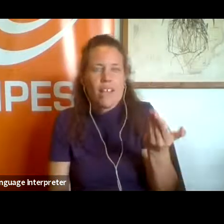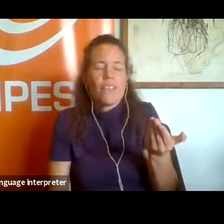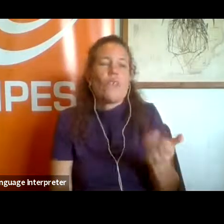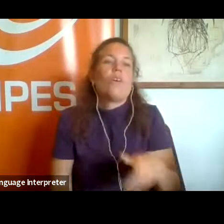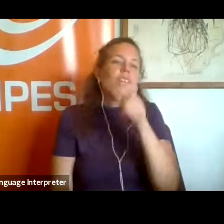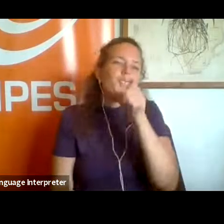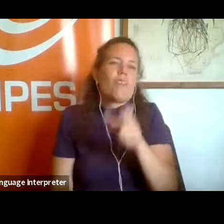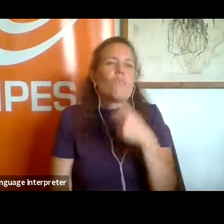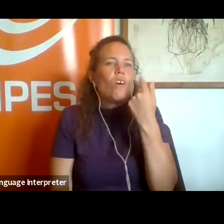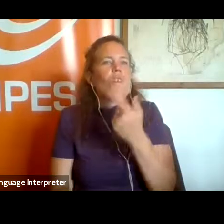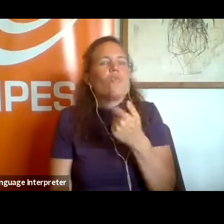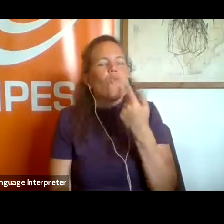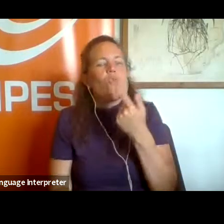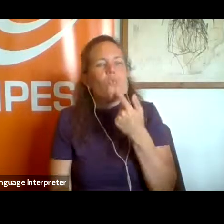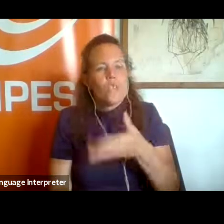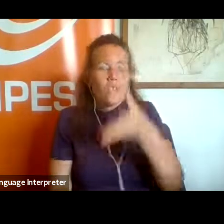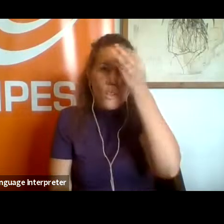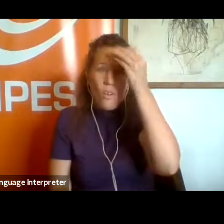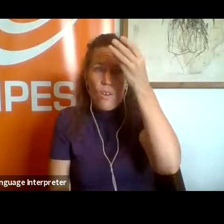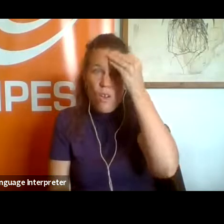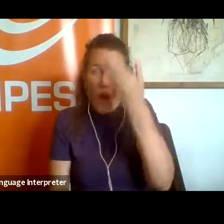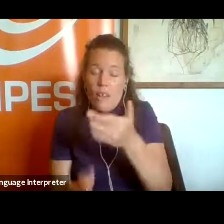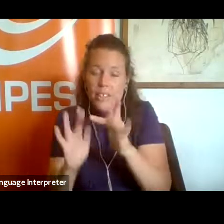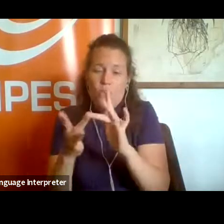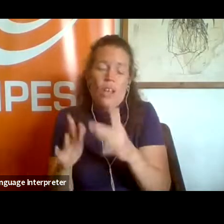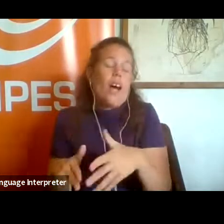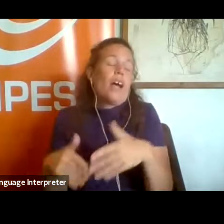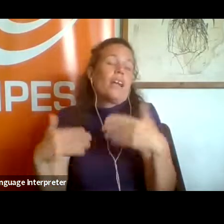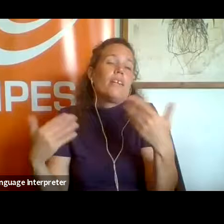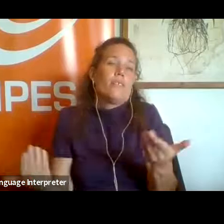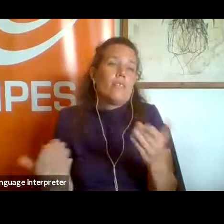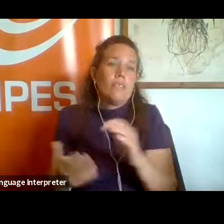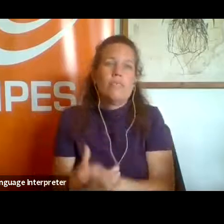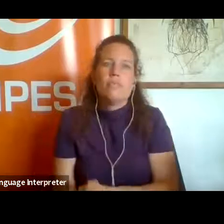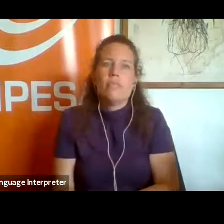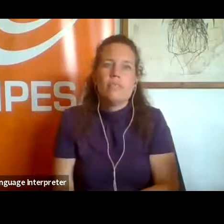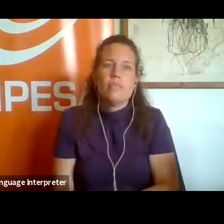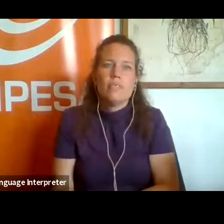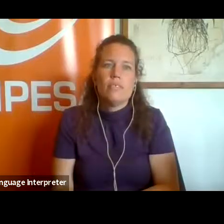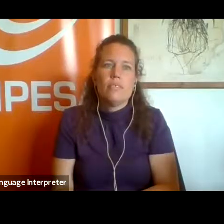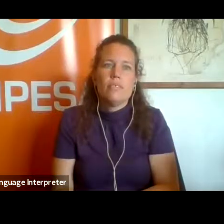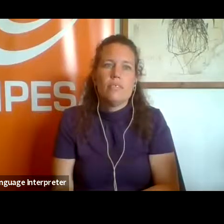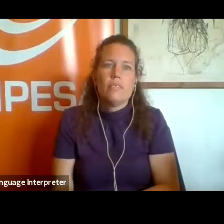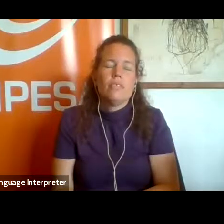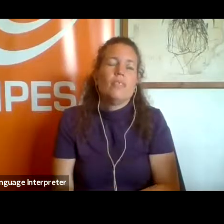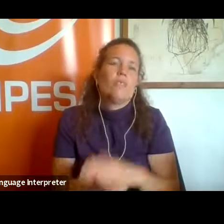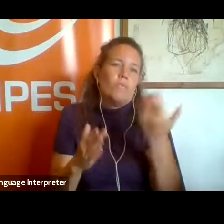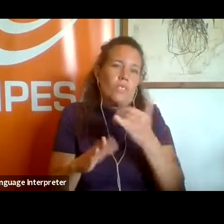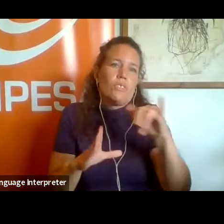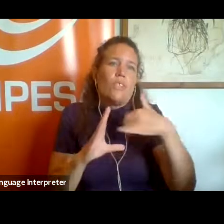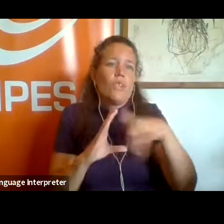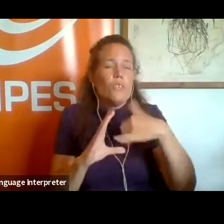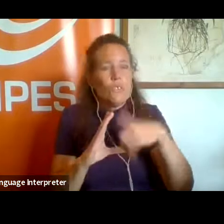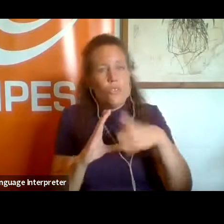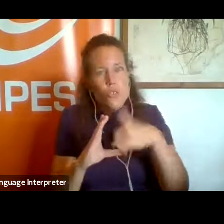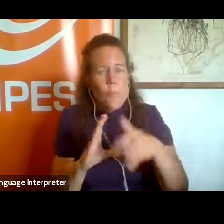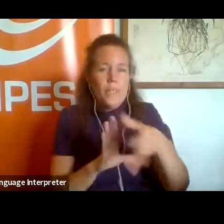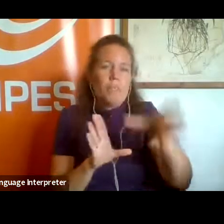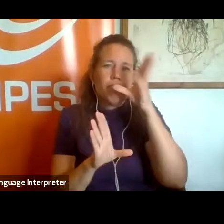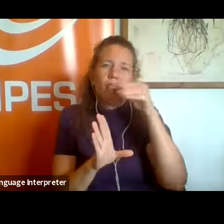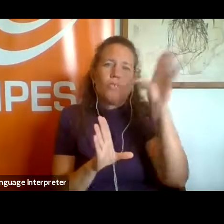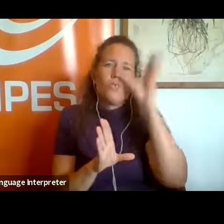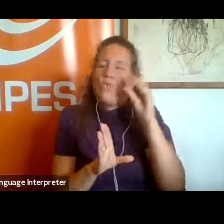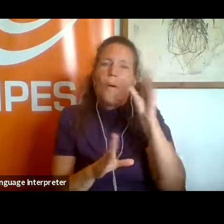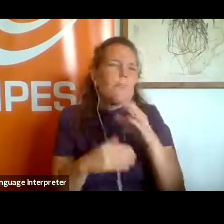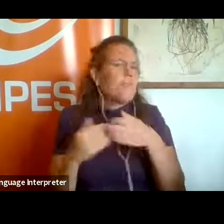who's learning things just online, you're just an avid YouTube consumer, doesn't matter. The fact is